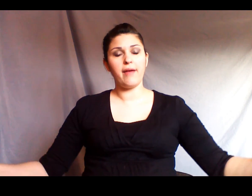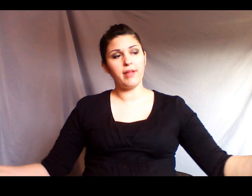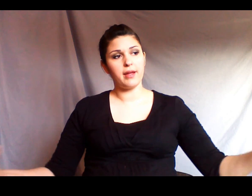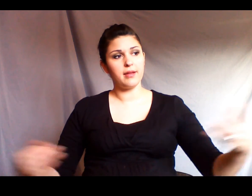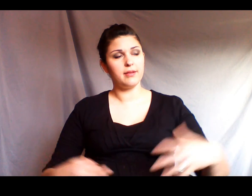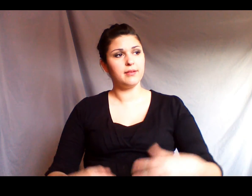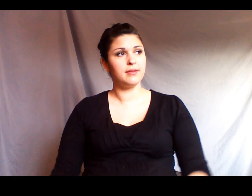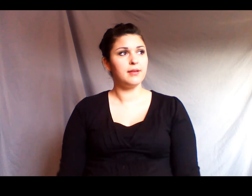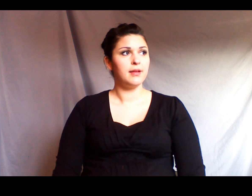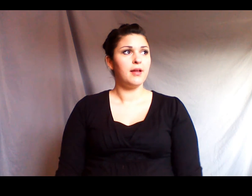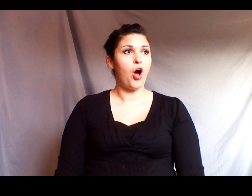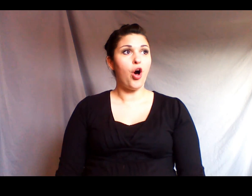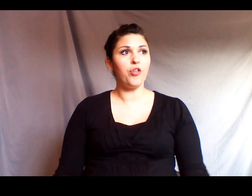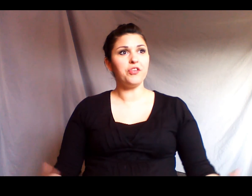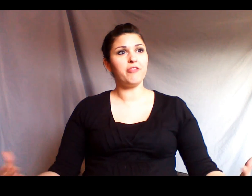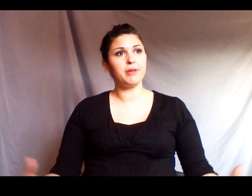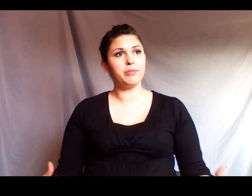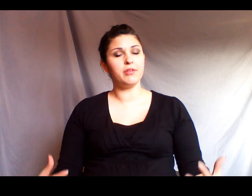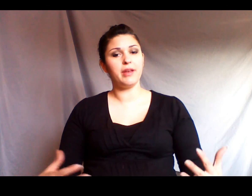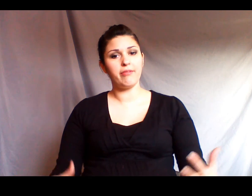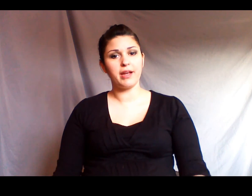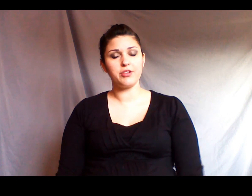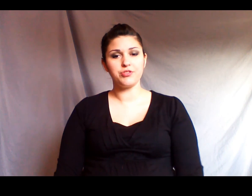like all the deaf people in every country